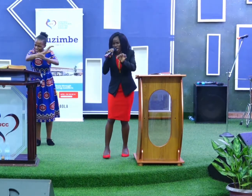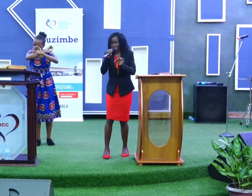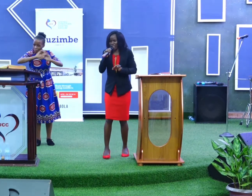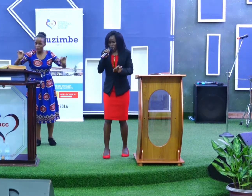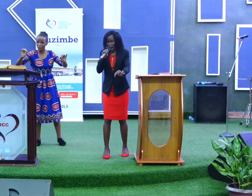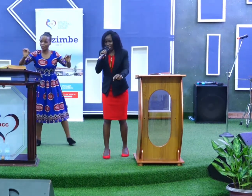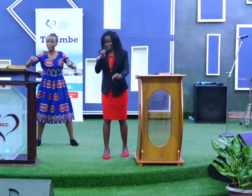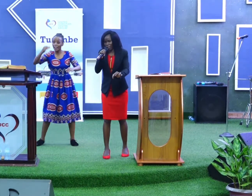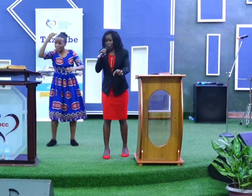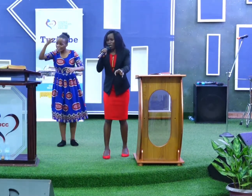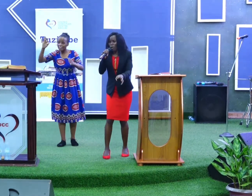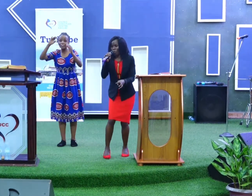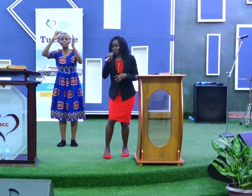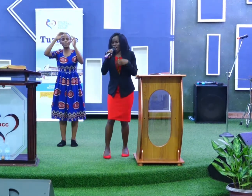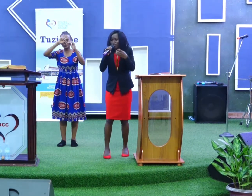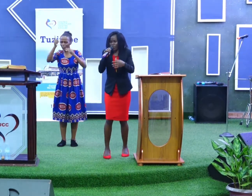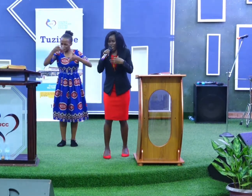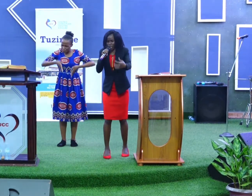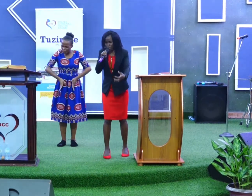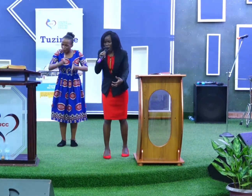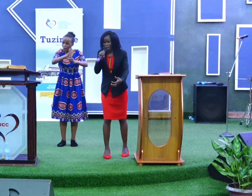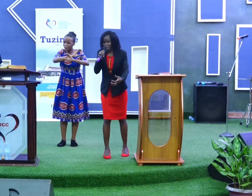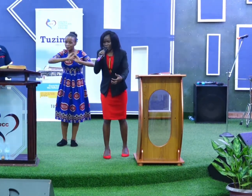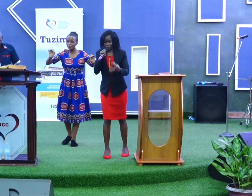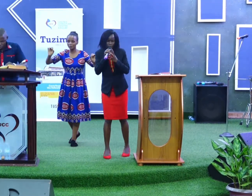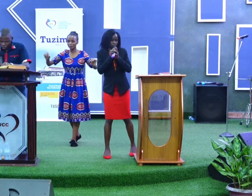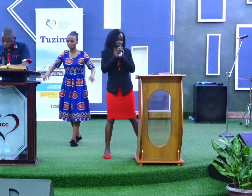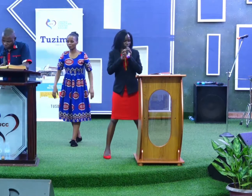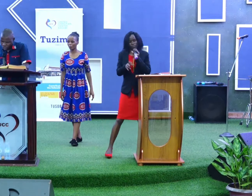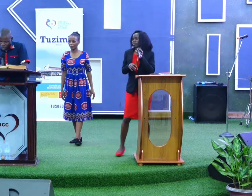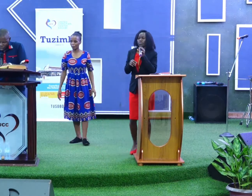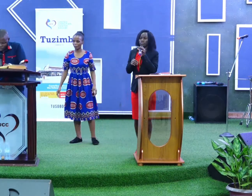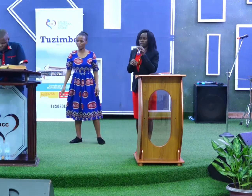without Jesus Awatali Christ, mubelebele. Without the firstborn.